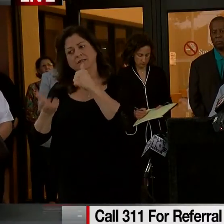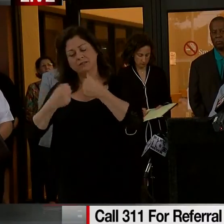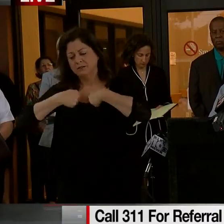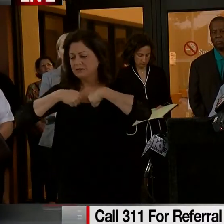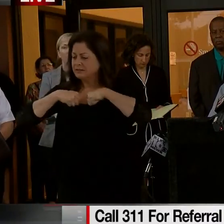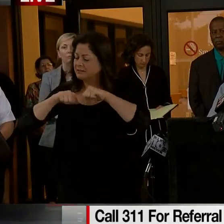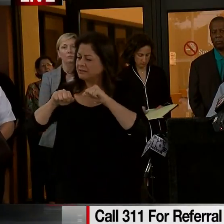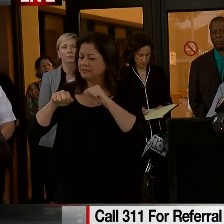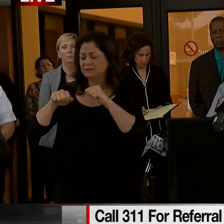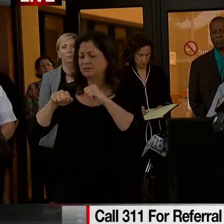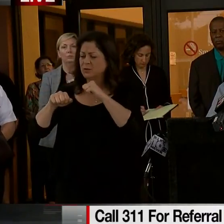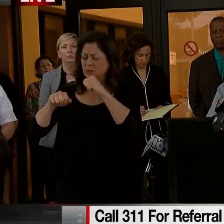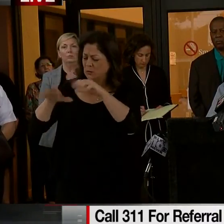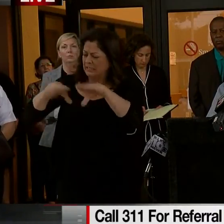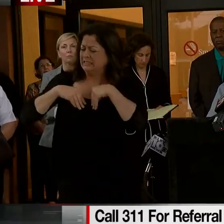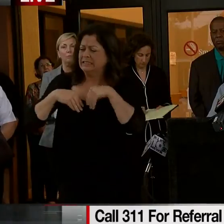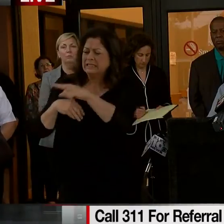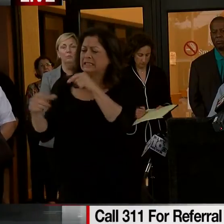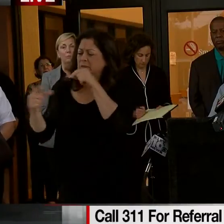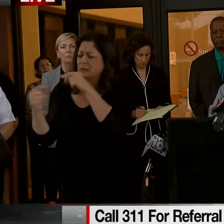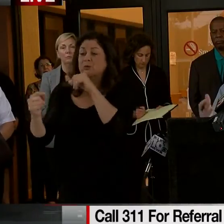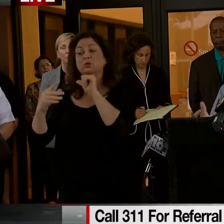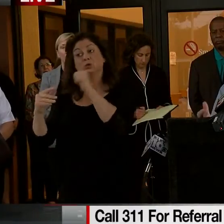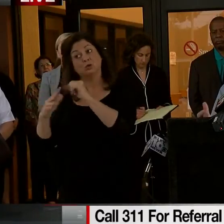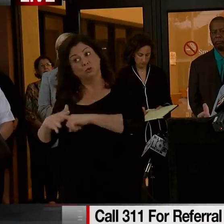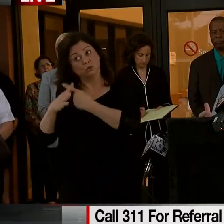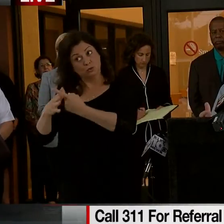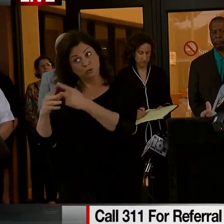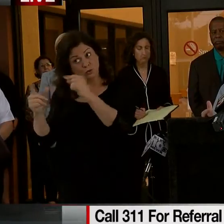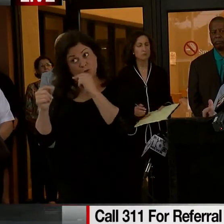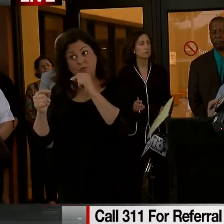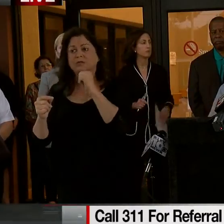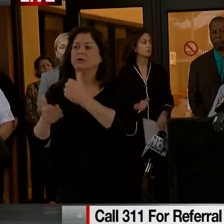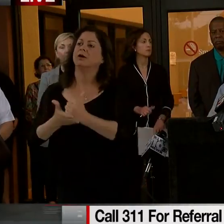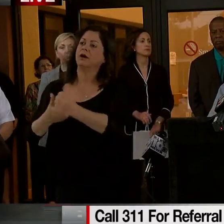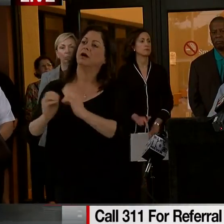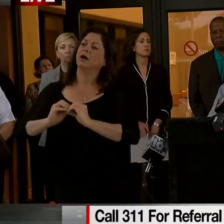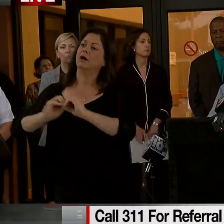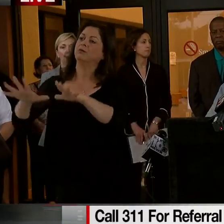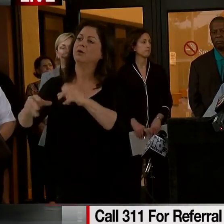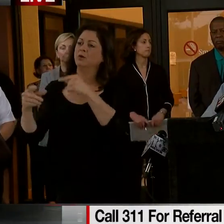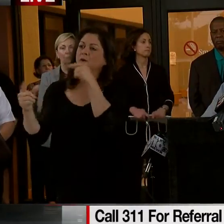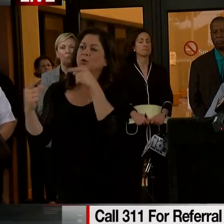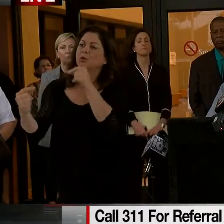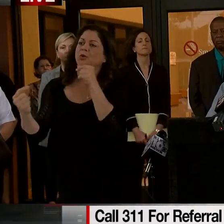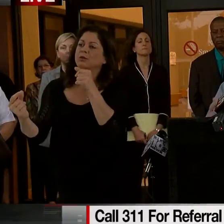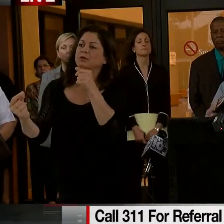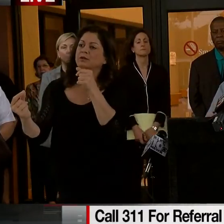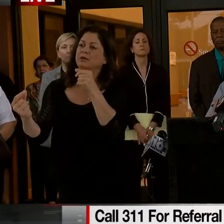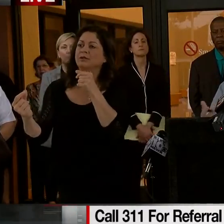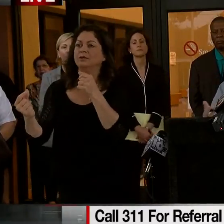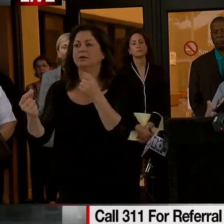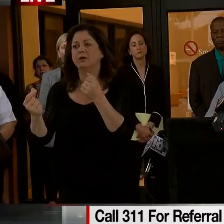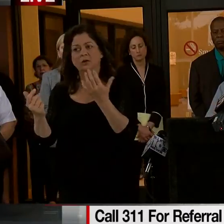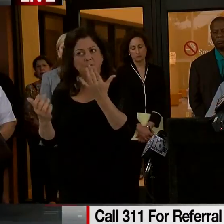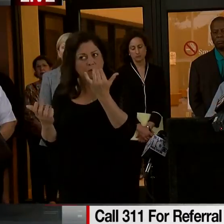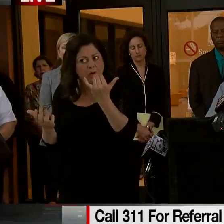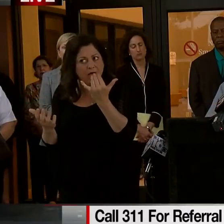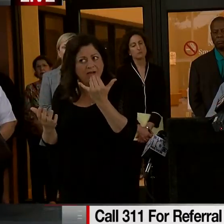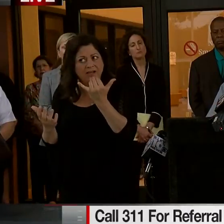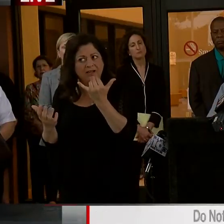start rumors. And please don't help to spread these rumors. It does nothing but harm